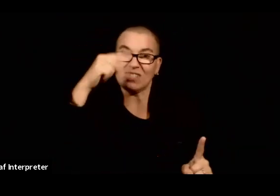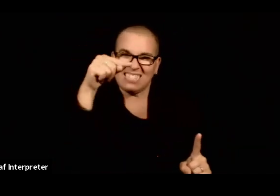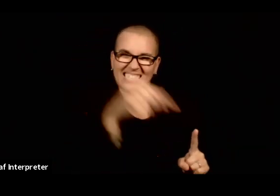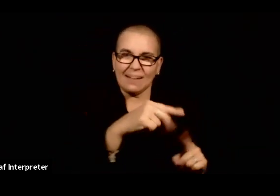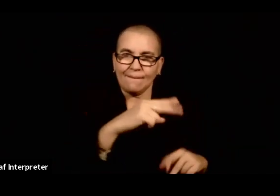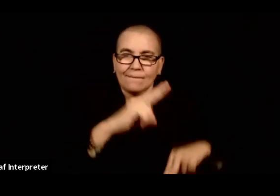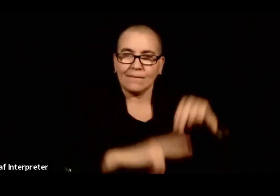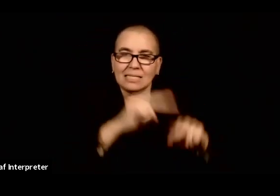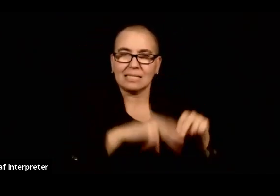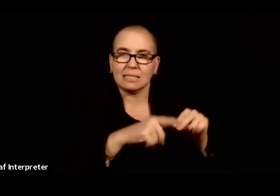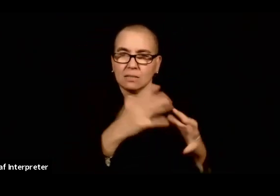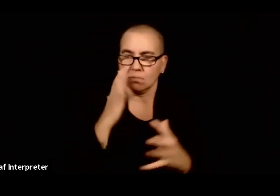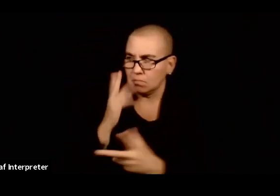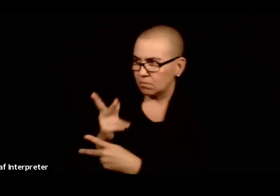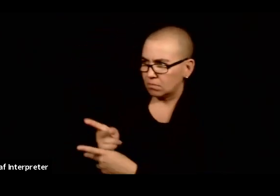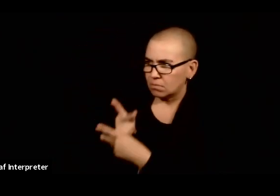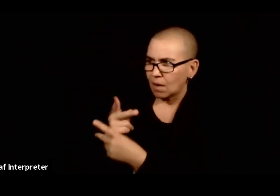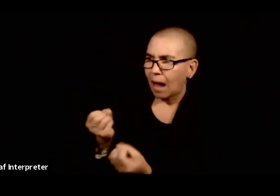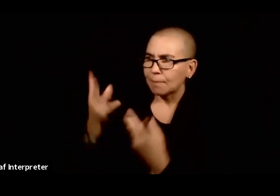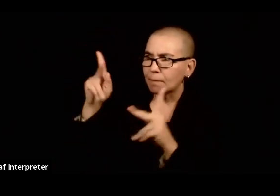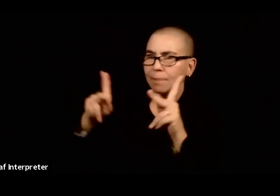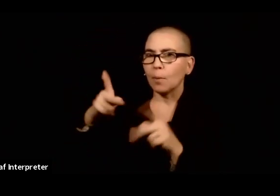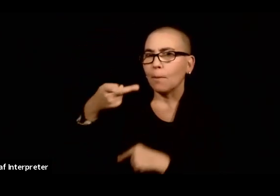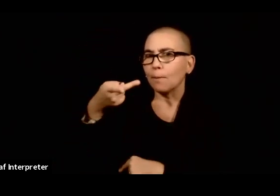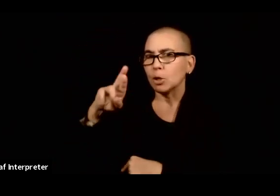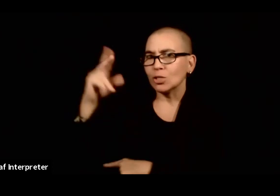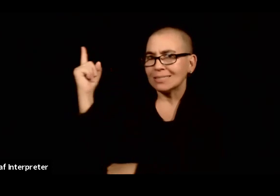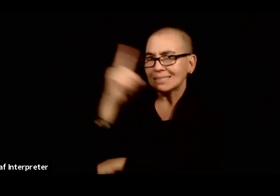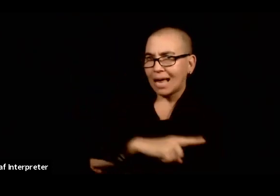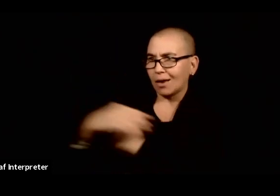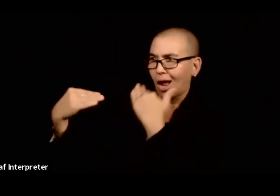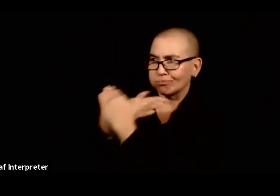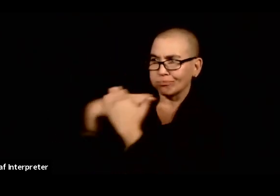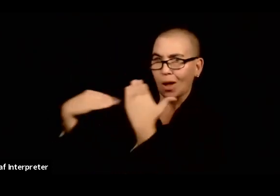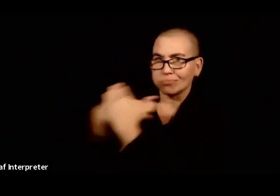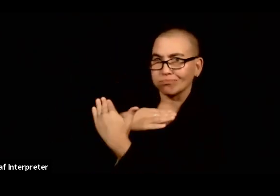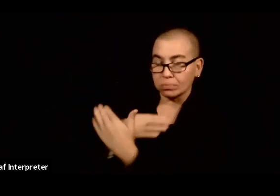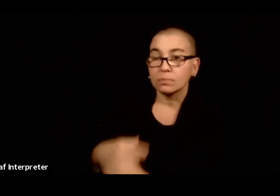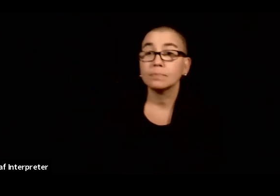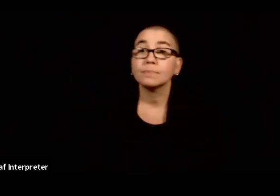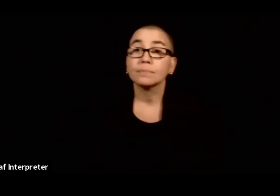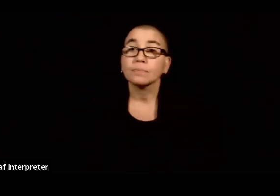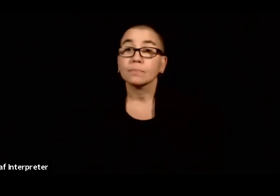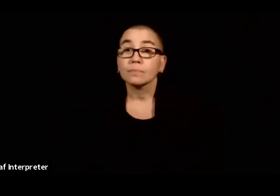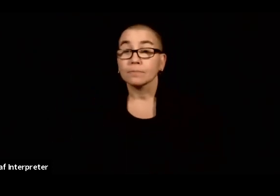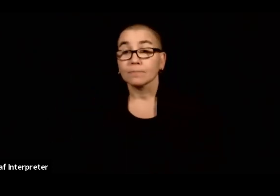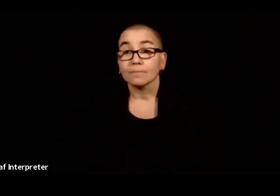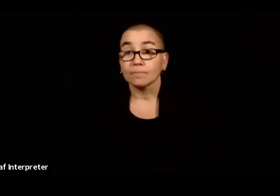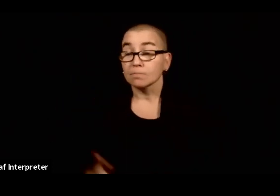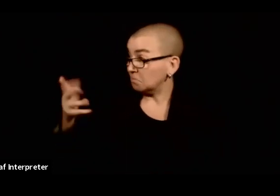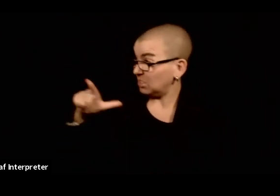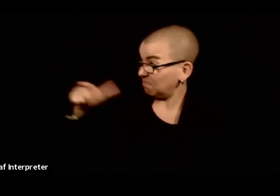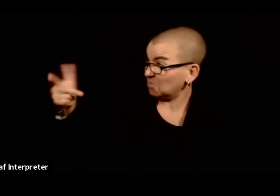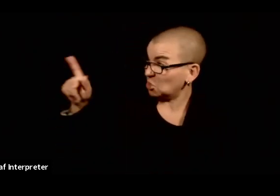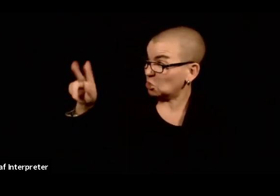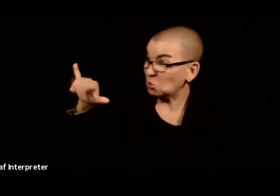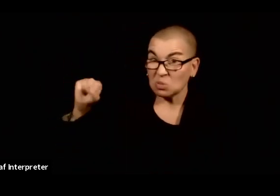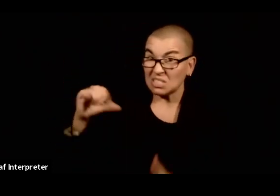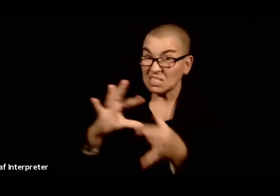No, I mean, we're obviously our guidance has been very much that, you know, anyone with symptoms should not